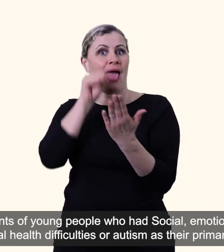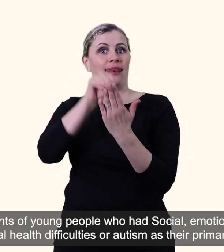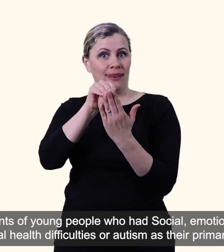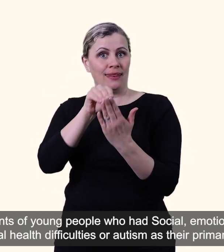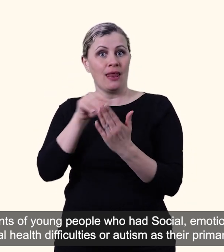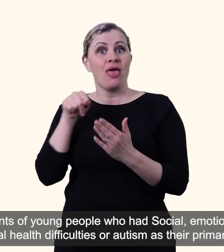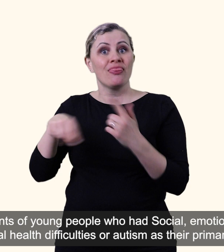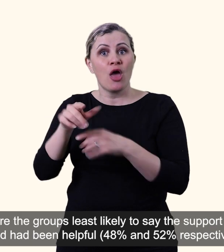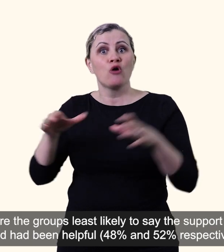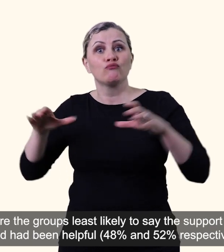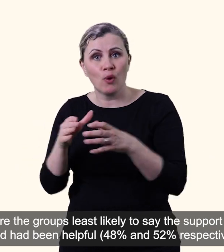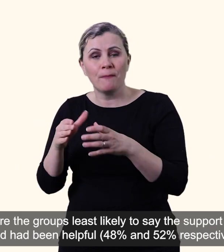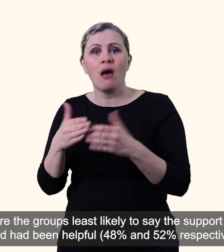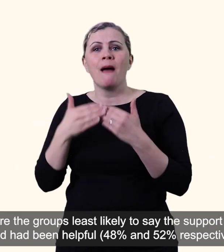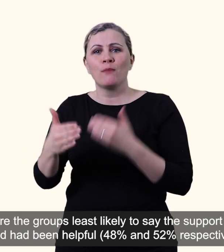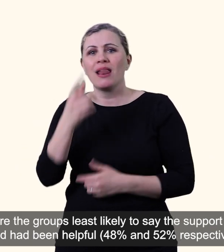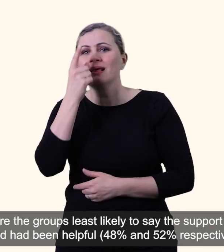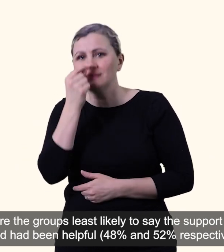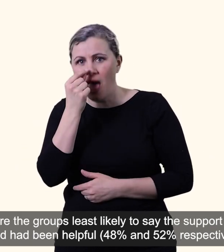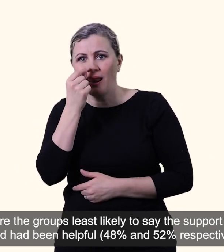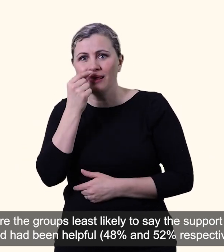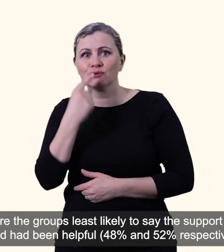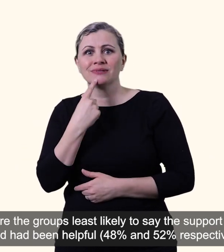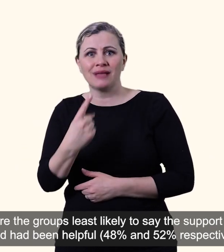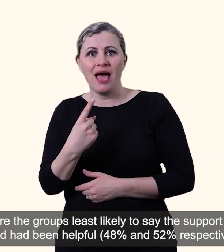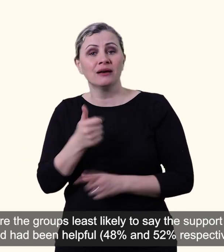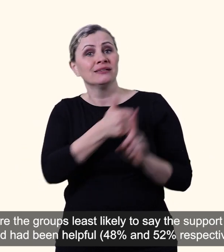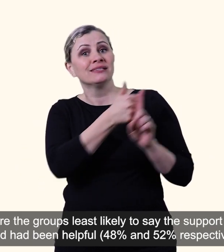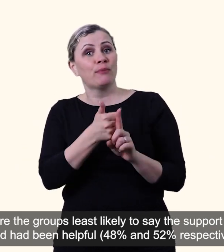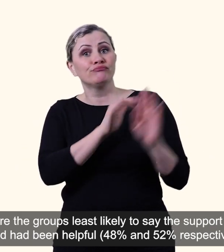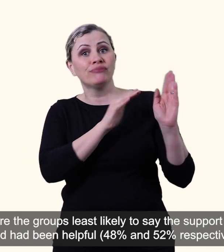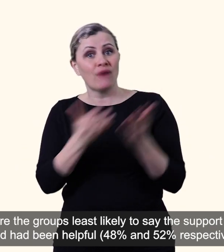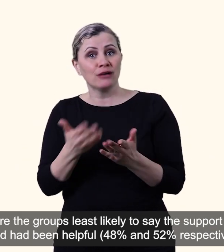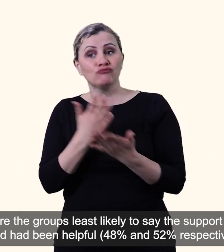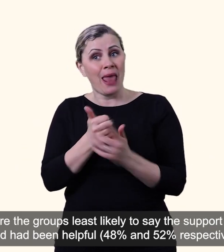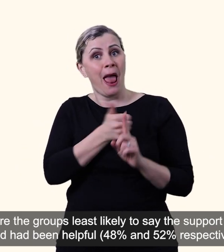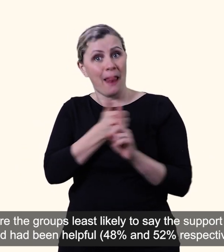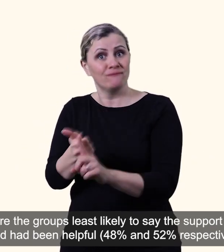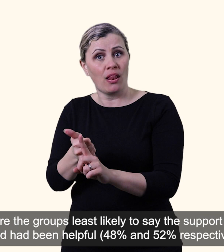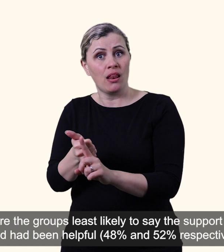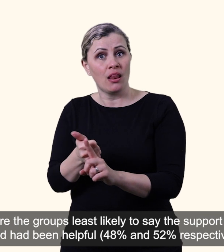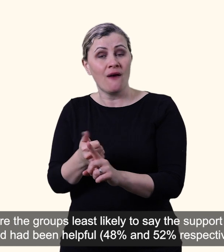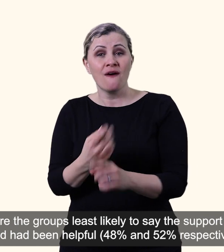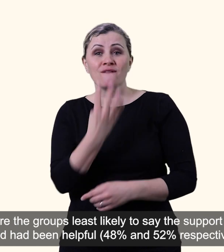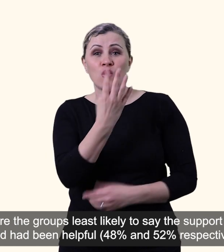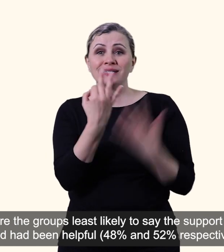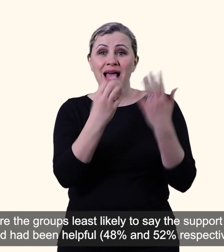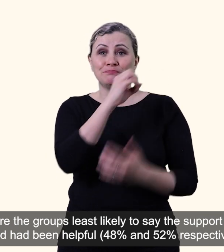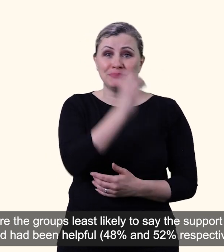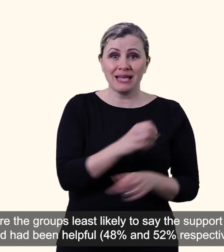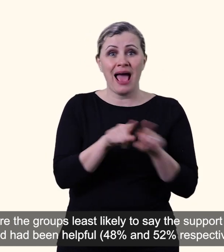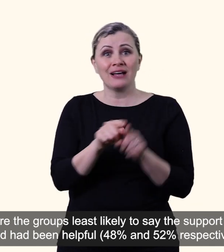SEN were the groups least likely to say the support provided had been helpful, 48%